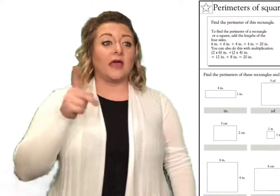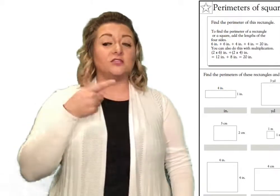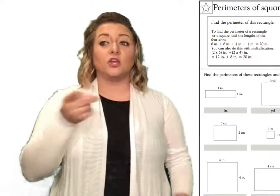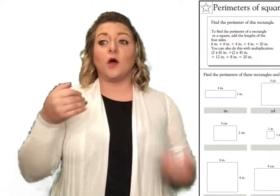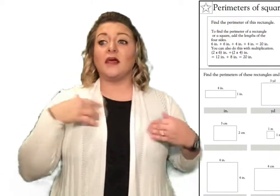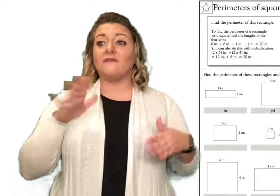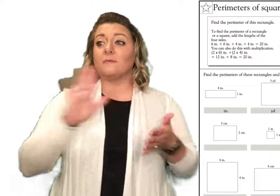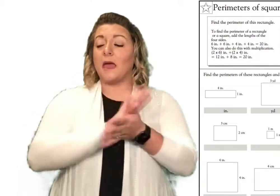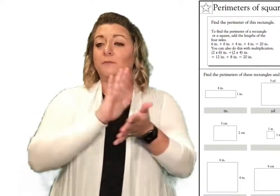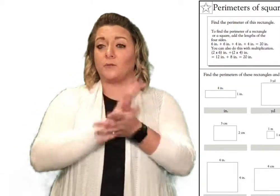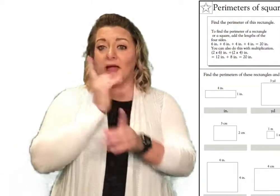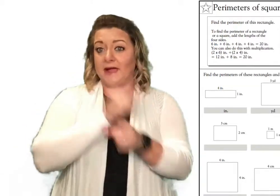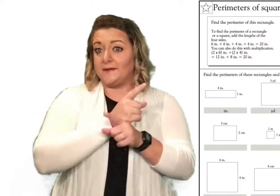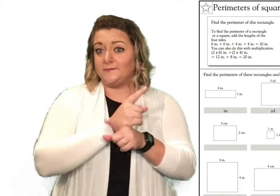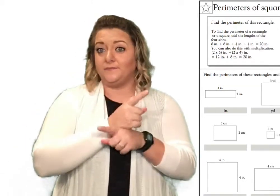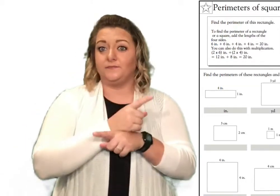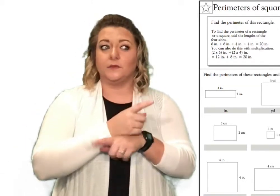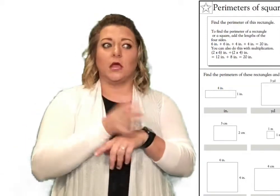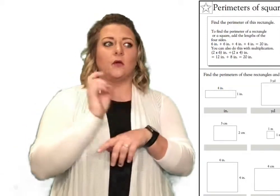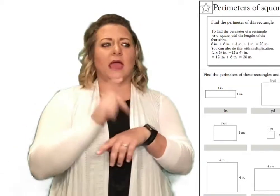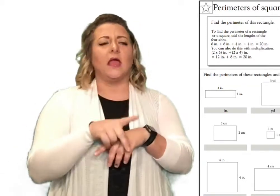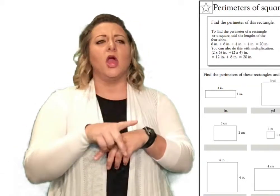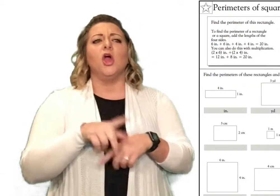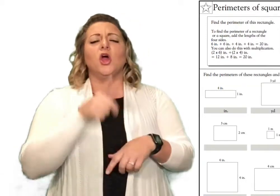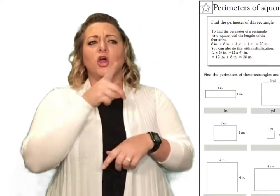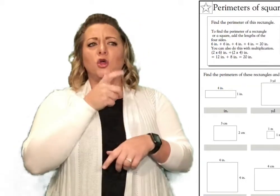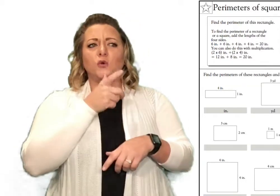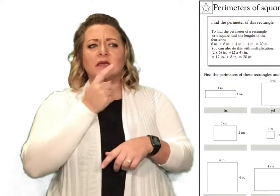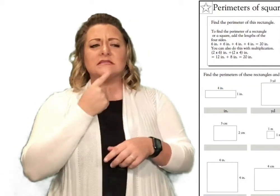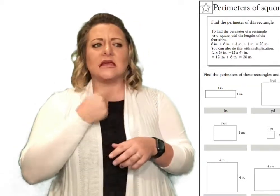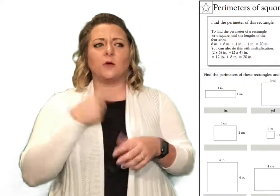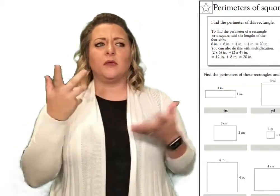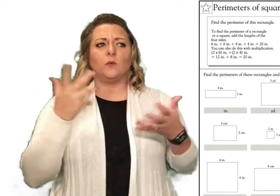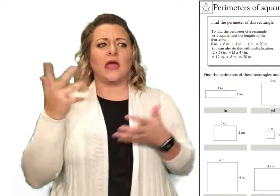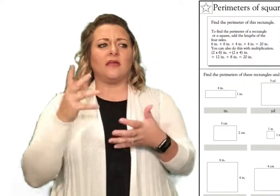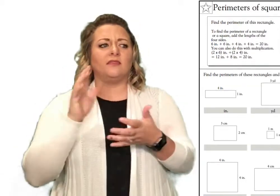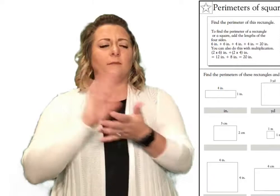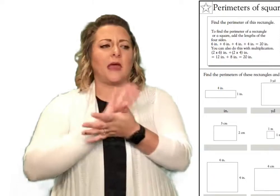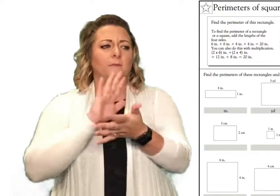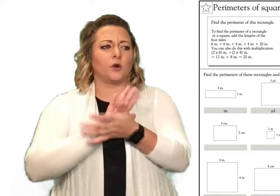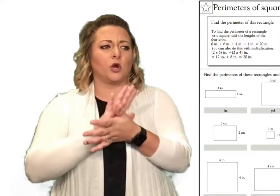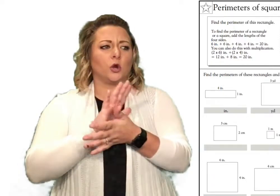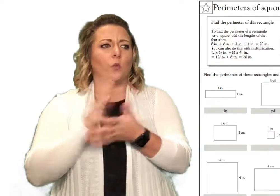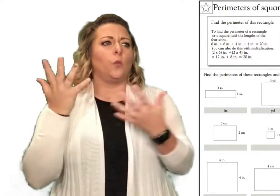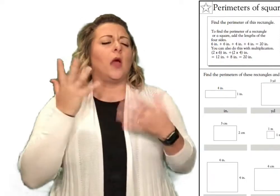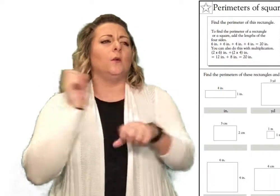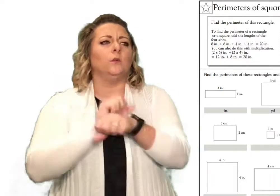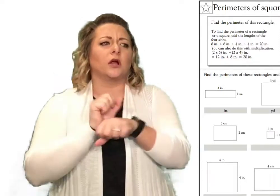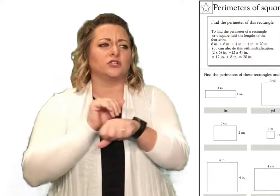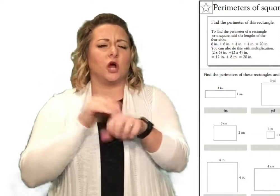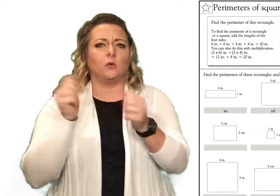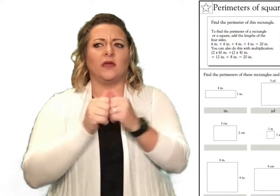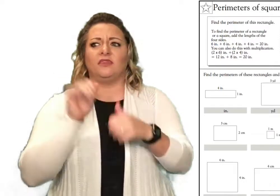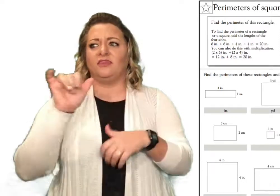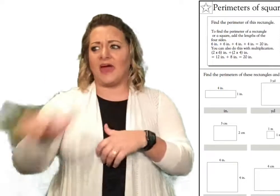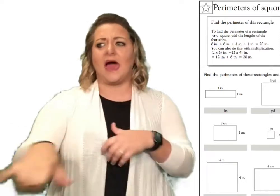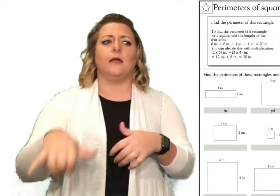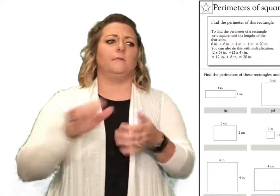so you all have the paper, right? Okay. Who can tell me what we worked on with that